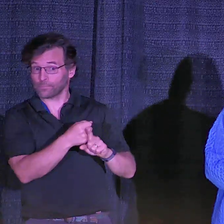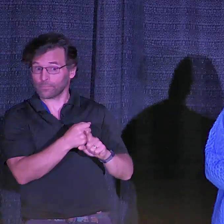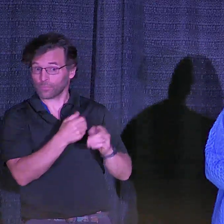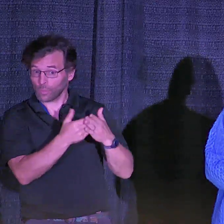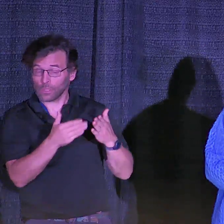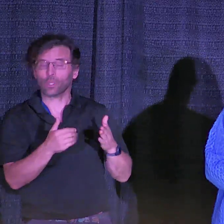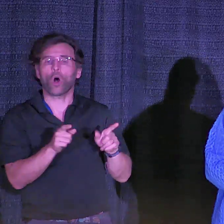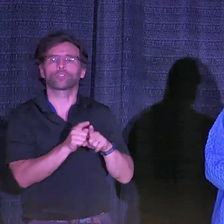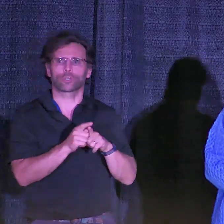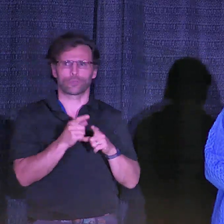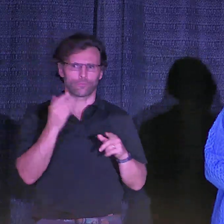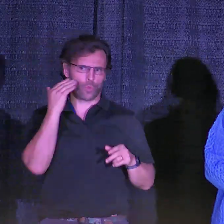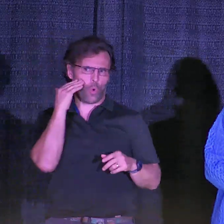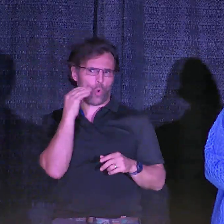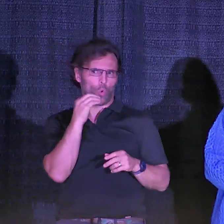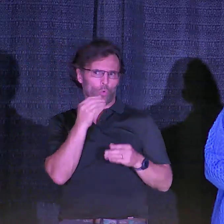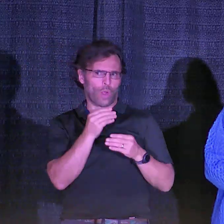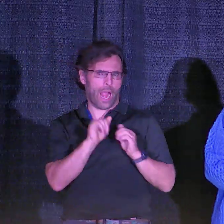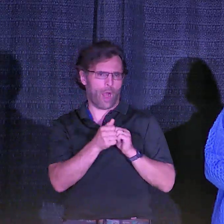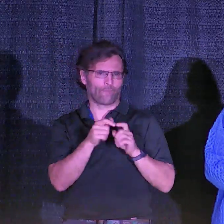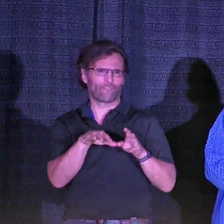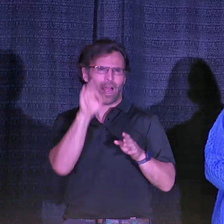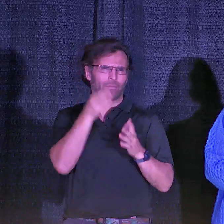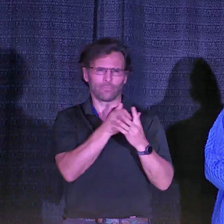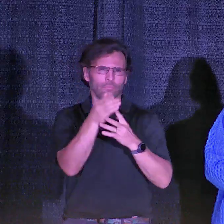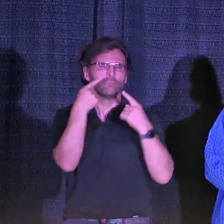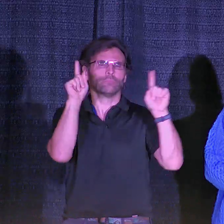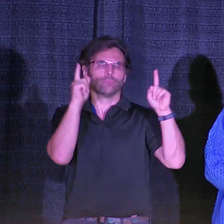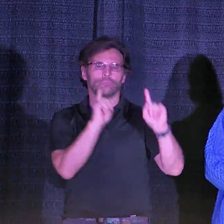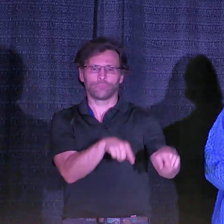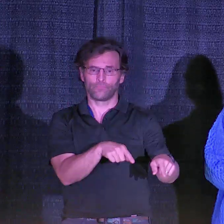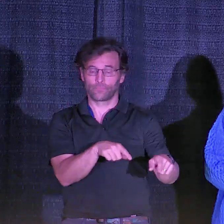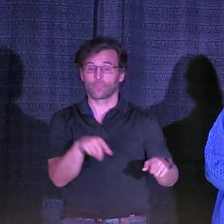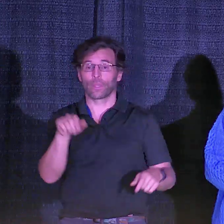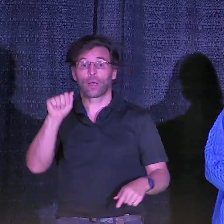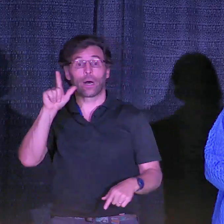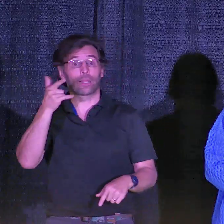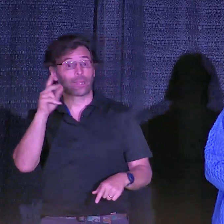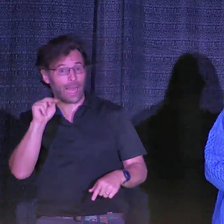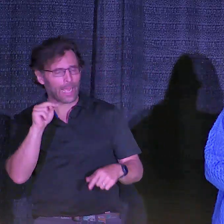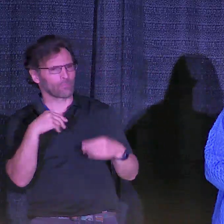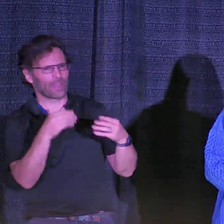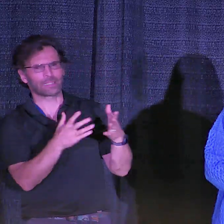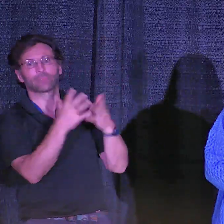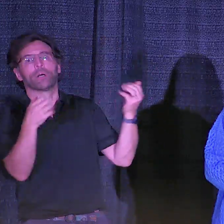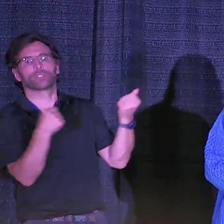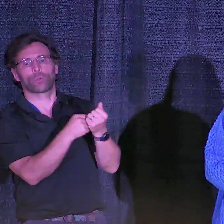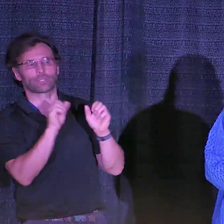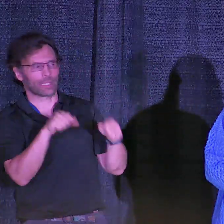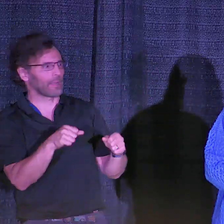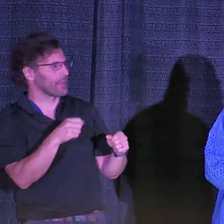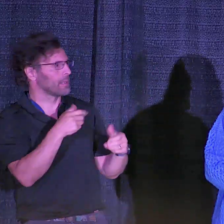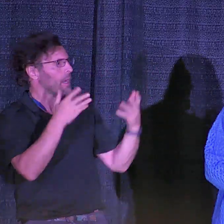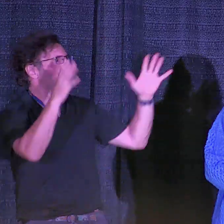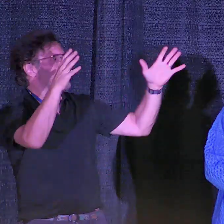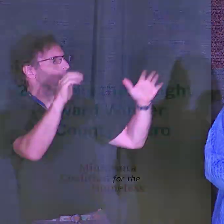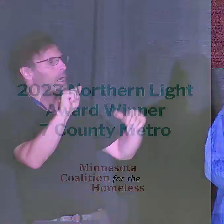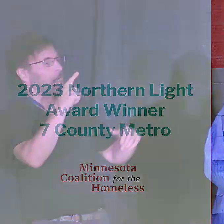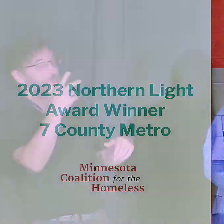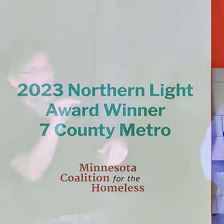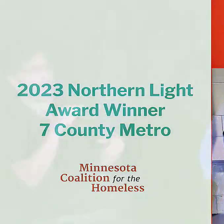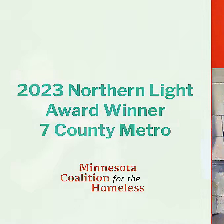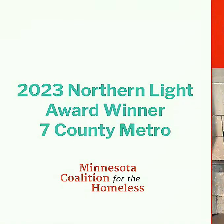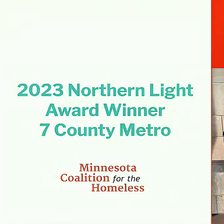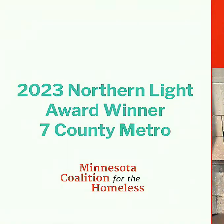to the solutions. With that in mind, Align provides as much support as they can. Let's give it up for Align and Street Voices